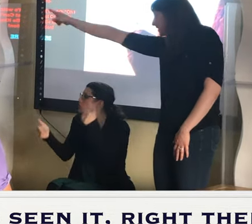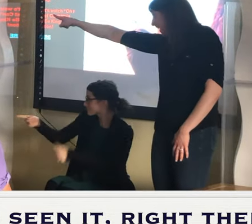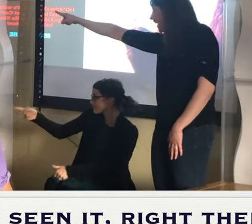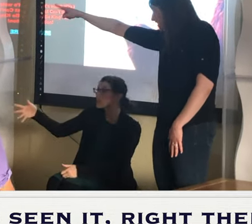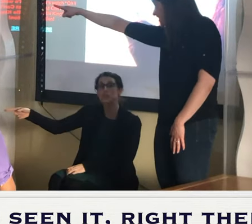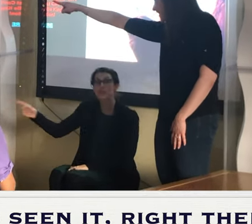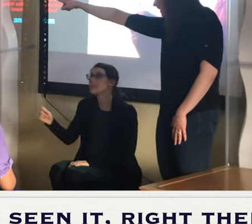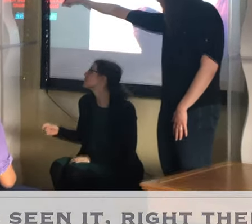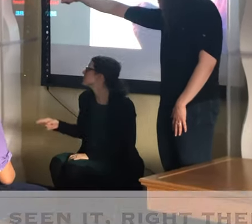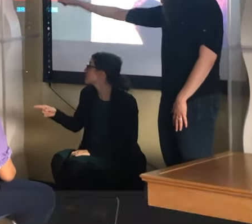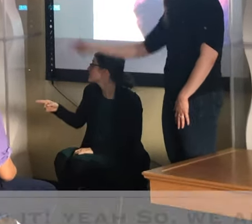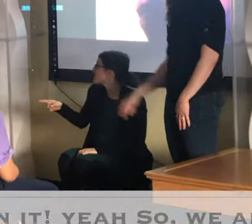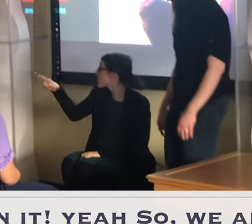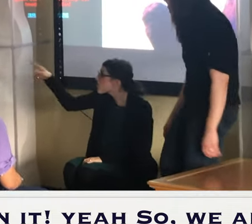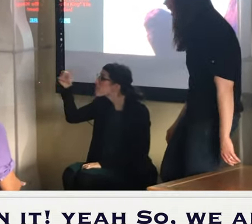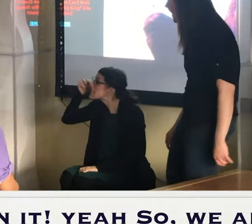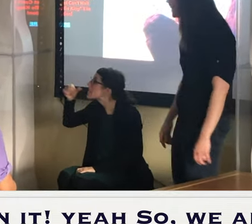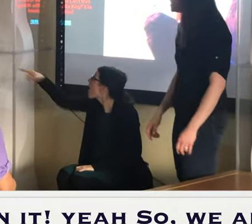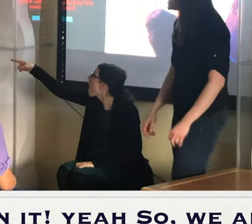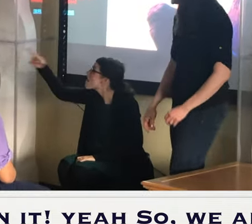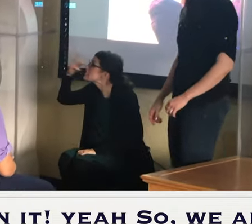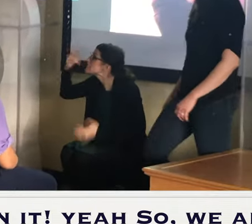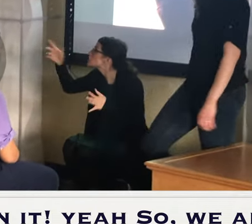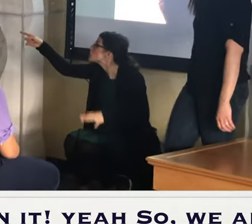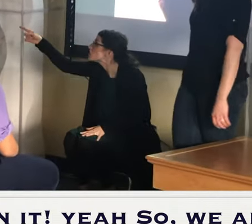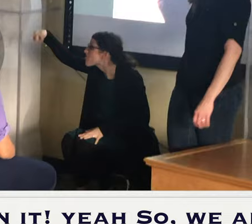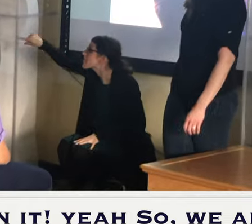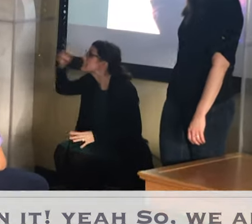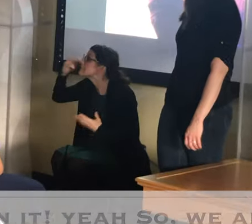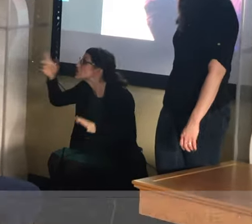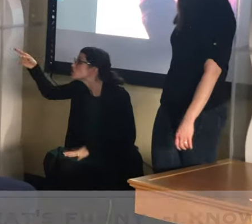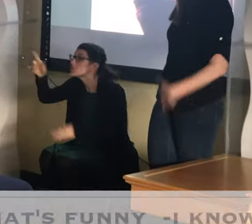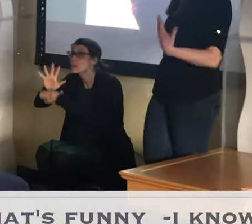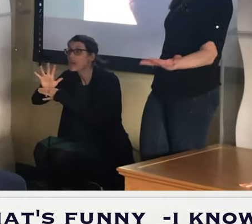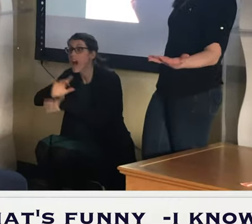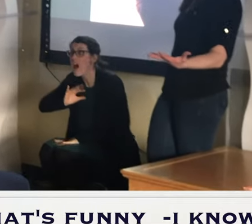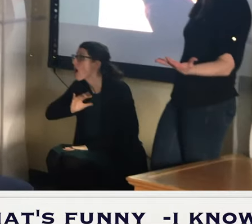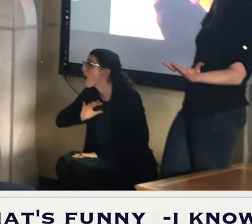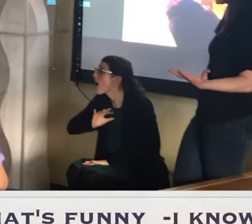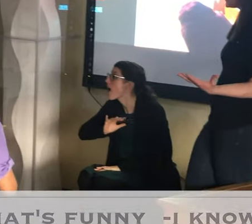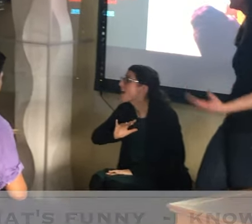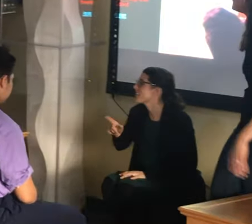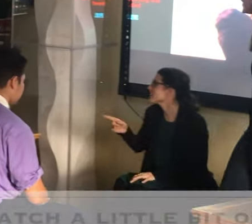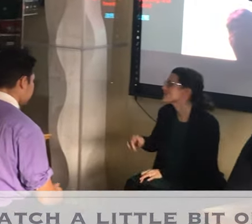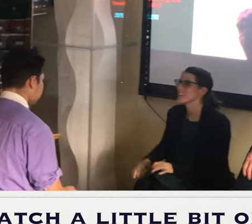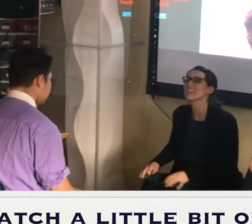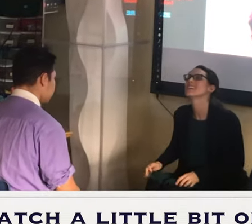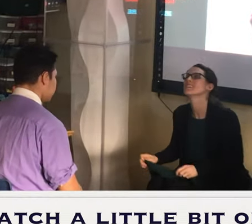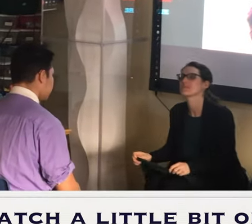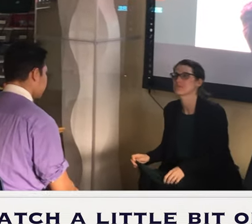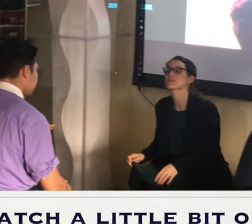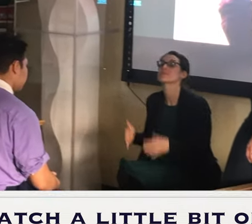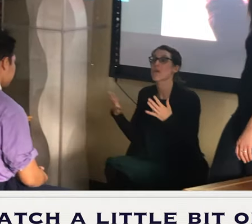Yeah, you've seen it. She's seen it right there. She's seen it. Yeah, so we're going to watch. That's funny.